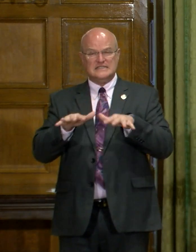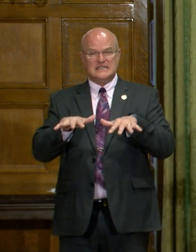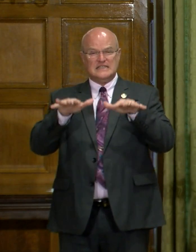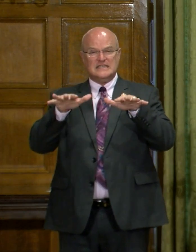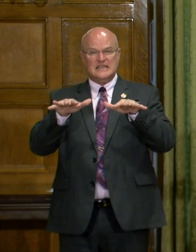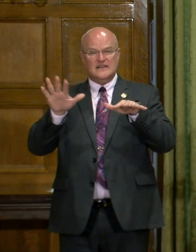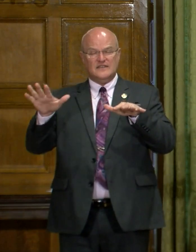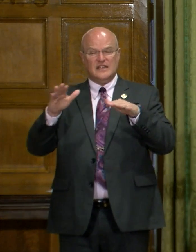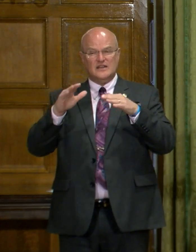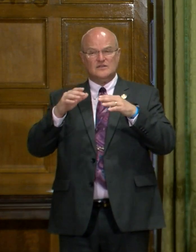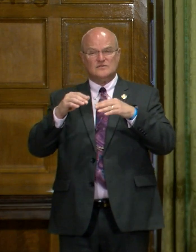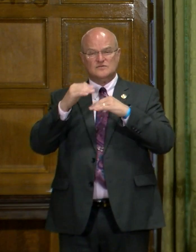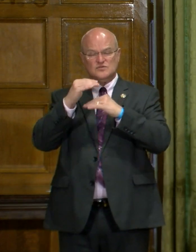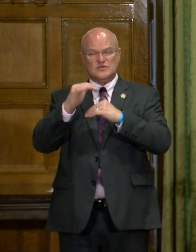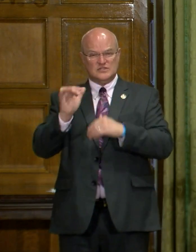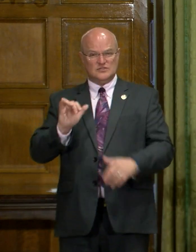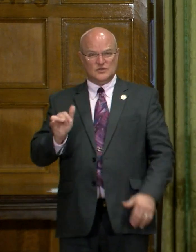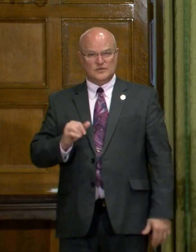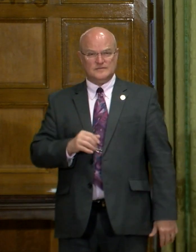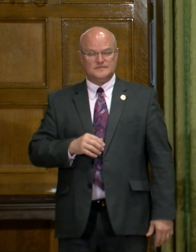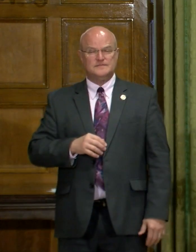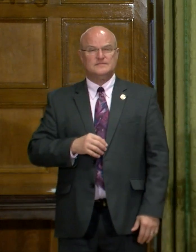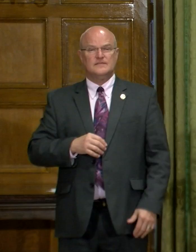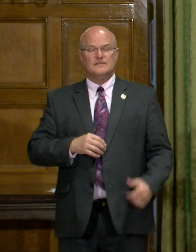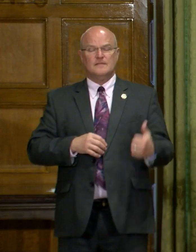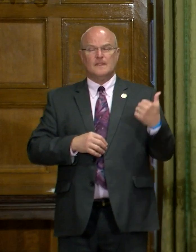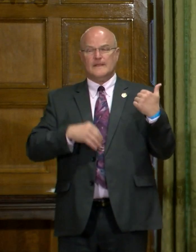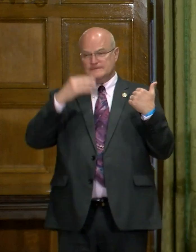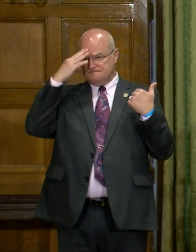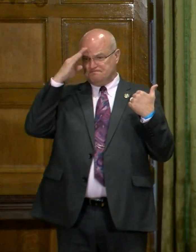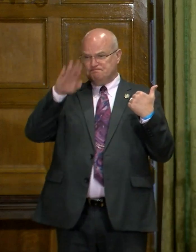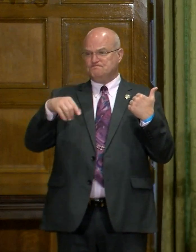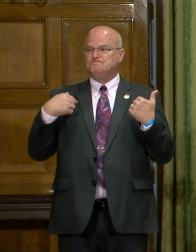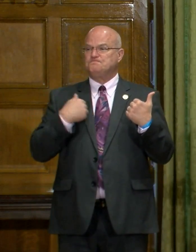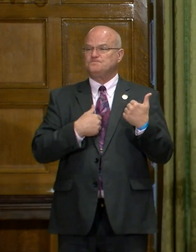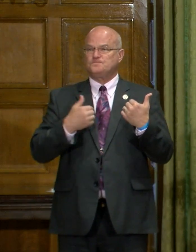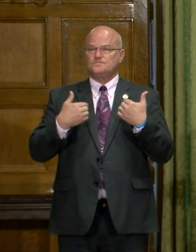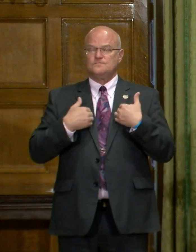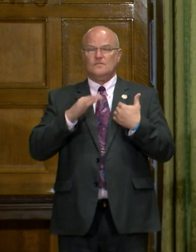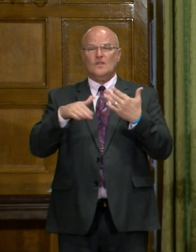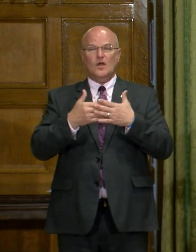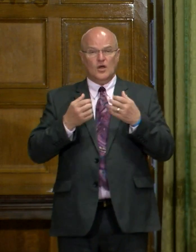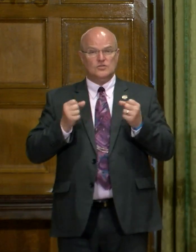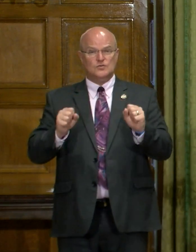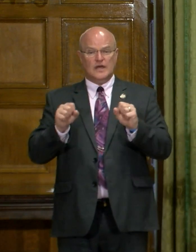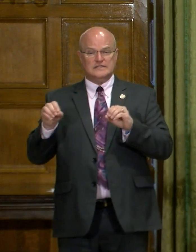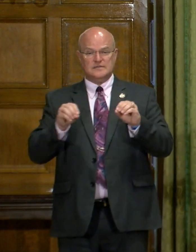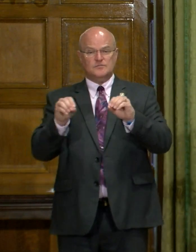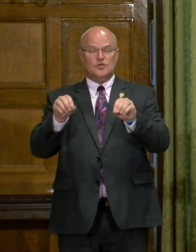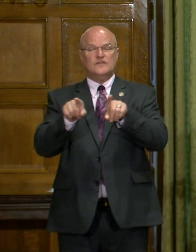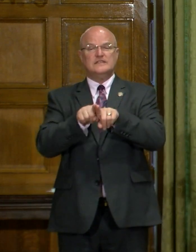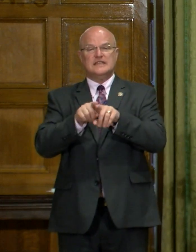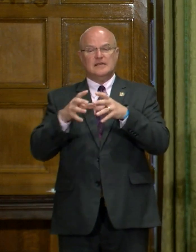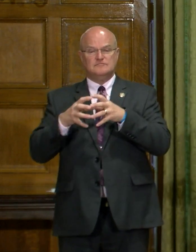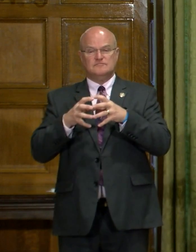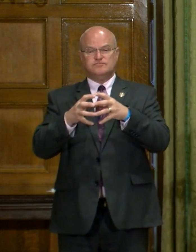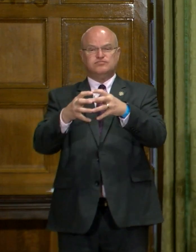or ease their restrictions as well? Well, as you know, we have all tried to move in the same